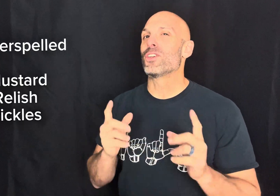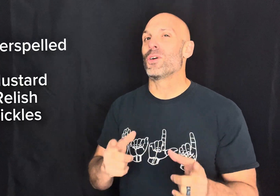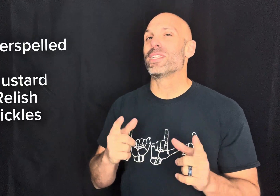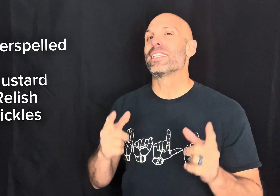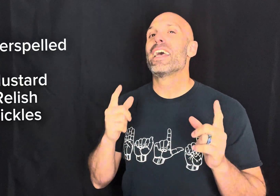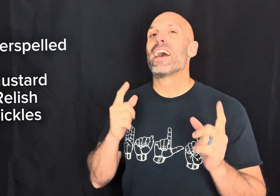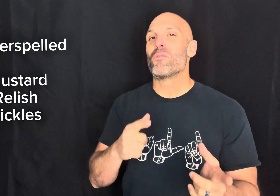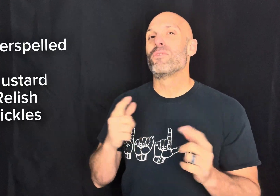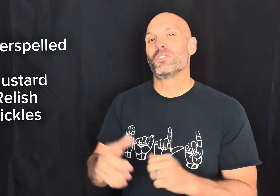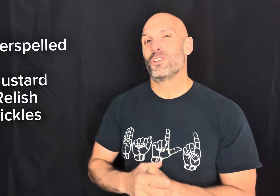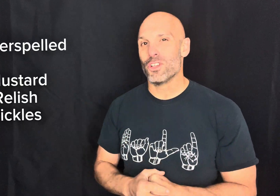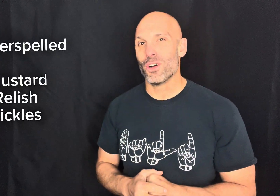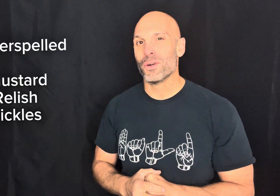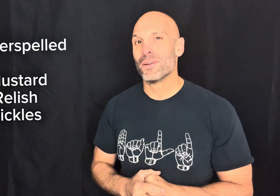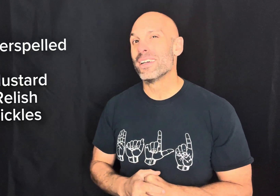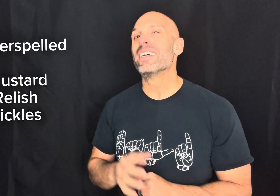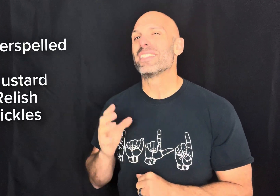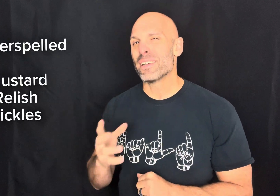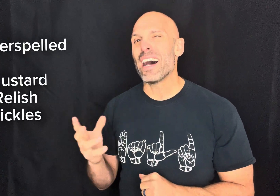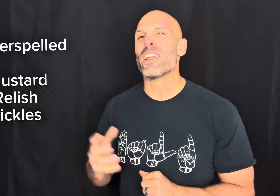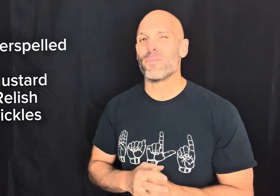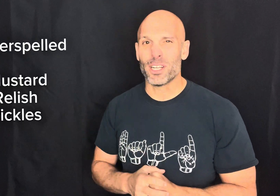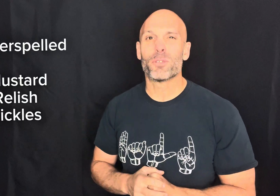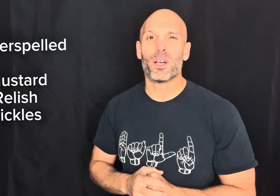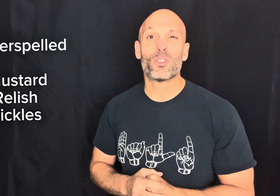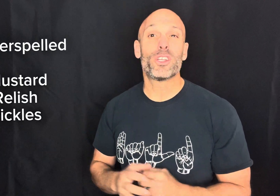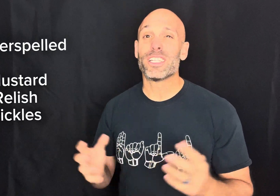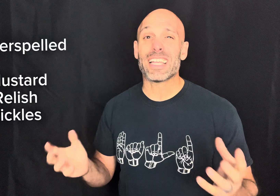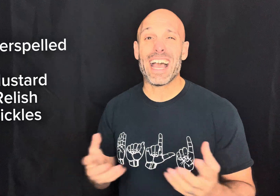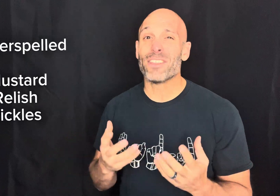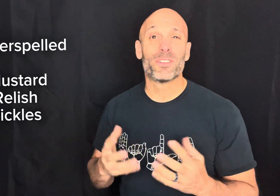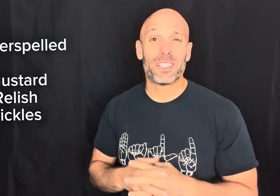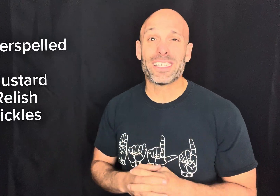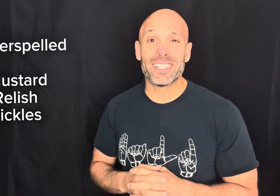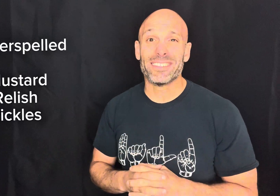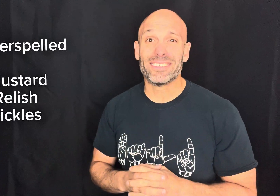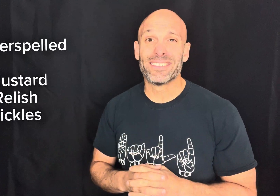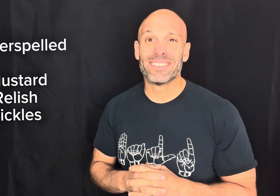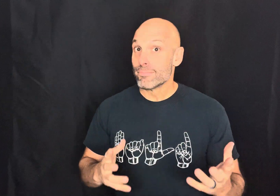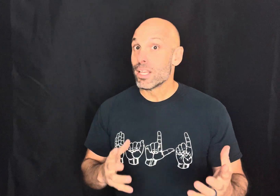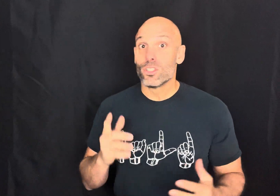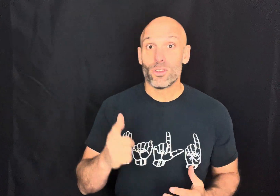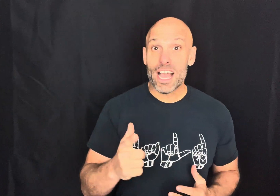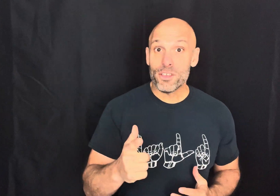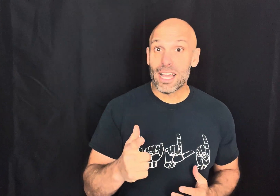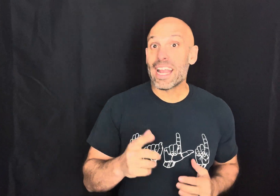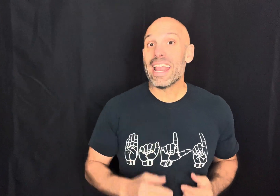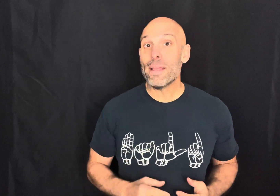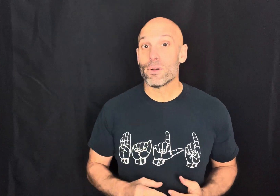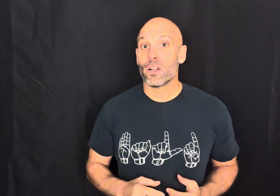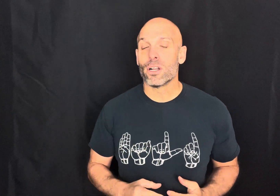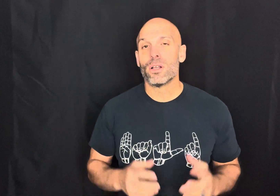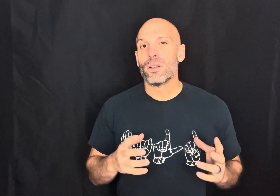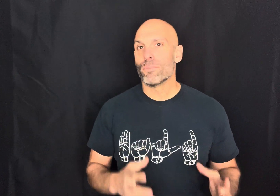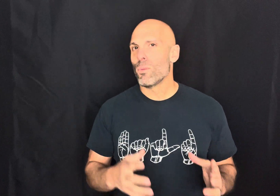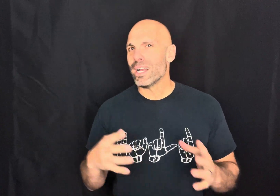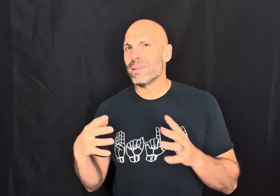it's helpful to know how to fingerspell, so you can just add those things in. So now you got a hamburger, but what comes on